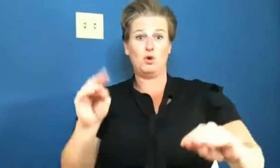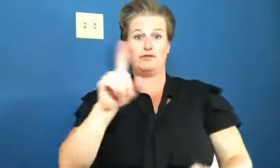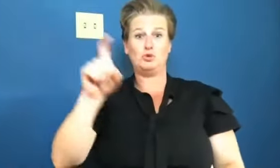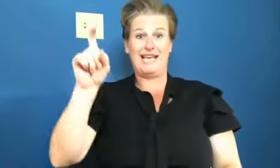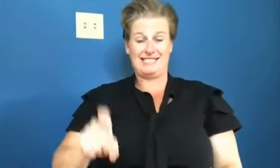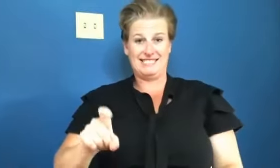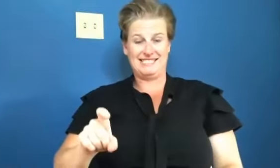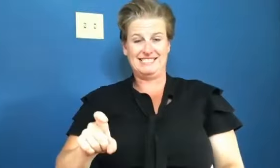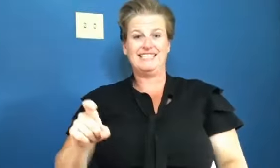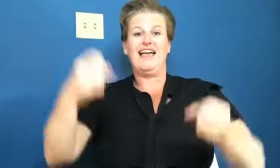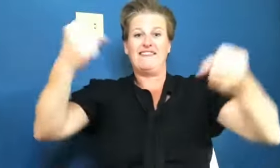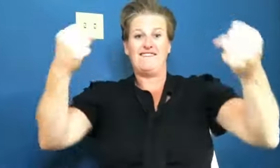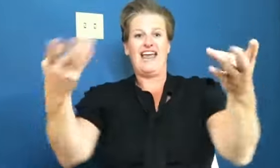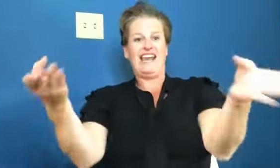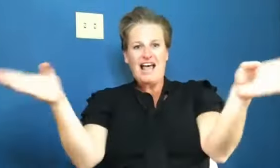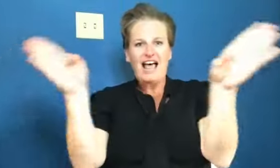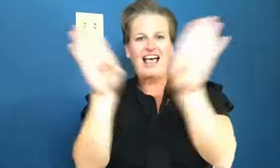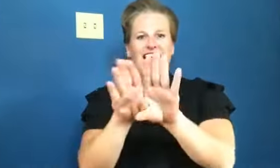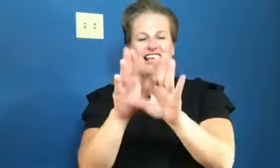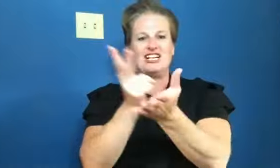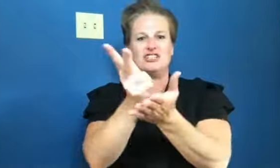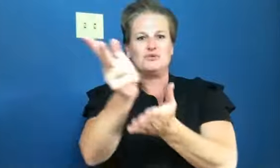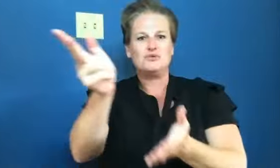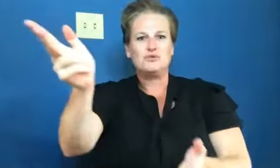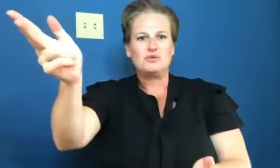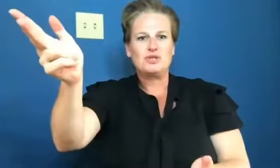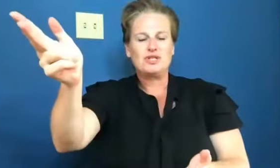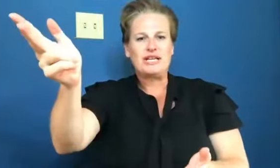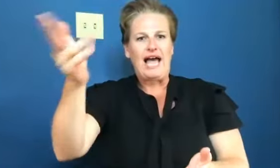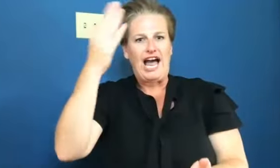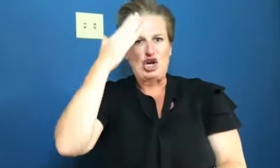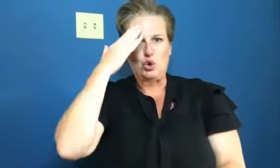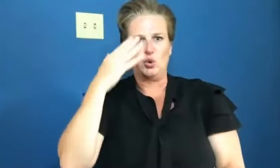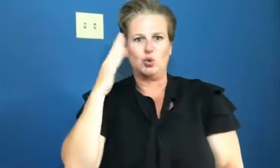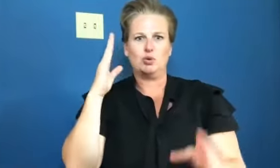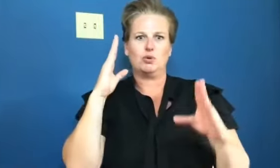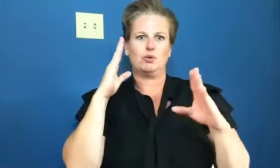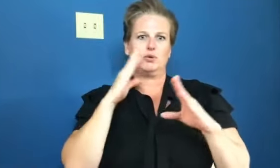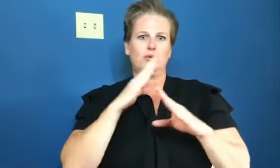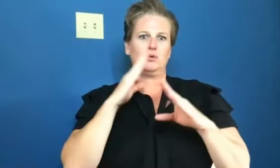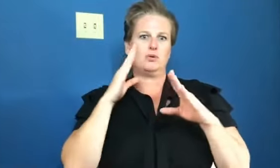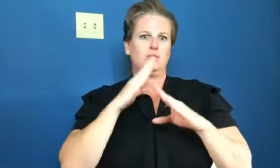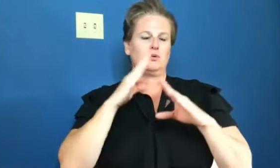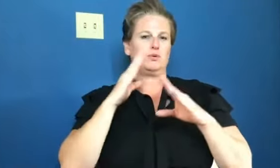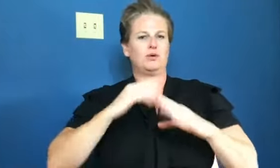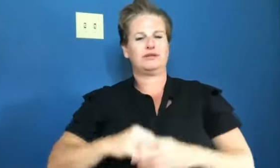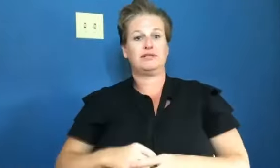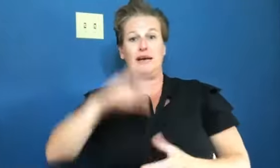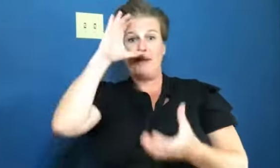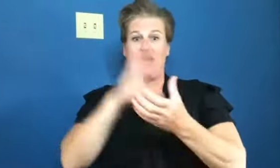I knew that I was in trouble. My husband, well, he wasn't my husband quite yet, but he said, well, you know, tonight's Tuesday night. We got to go. I'm going to with the